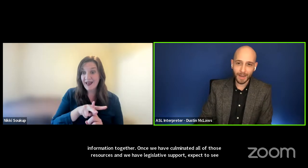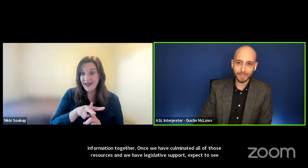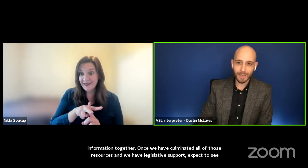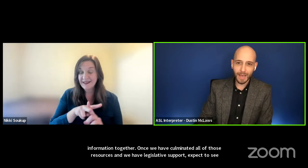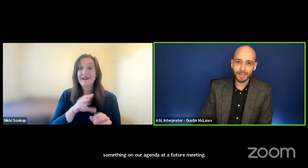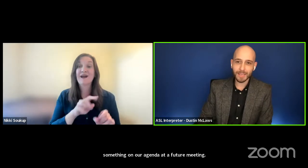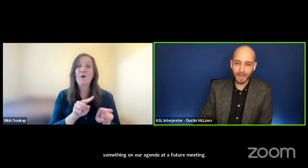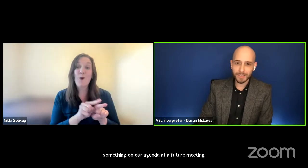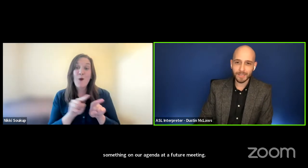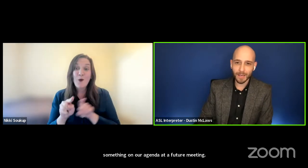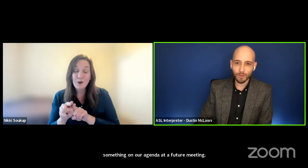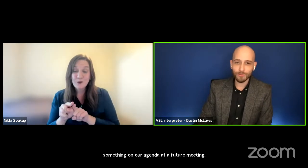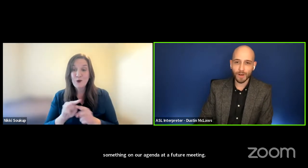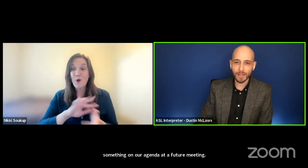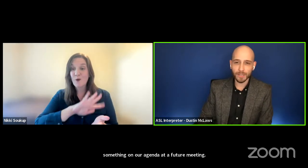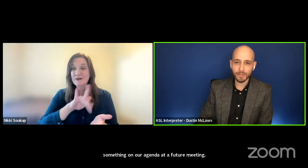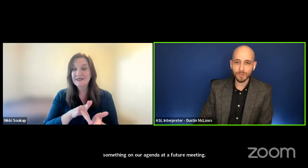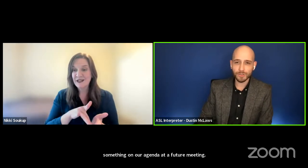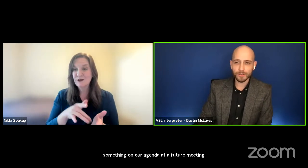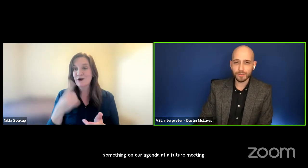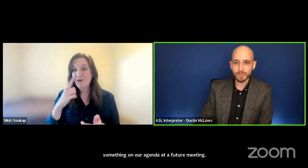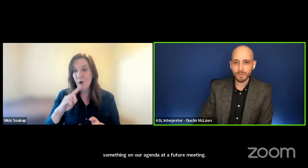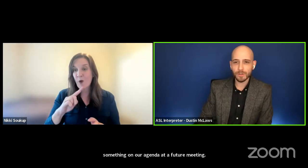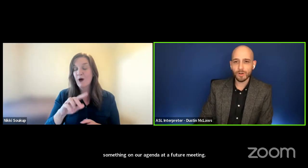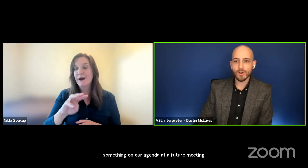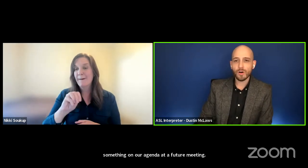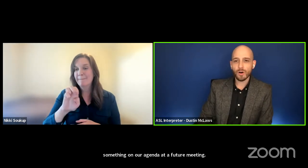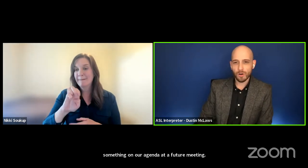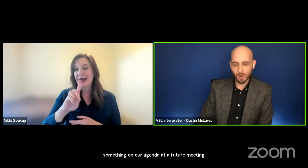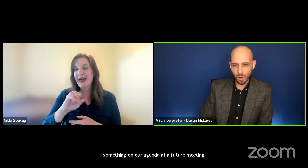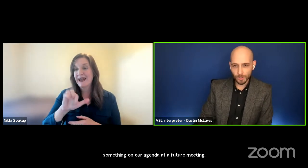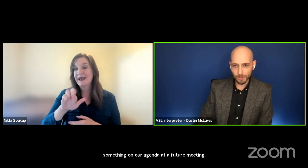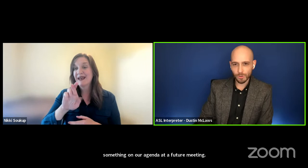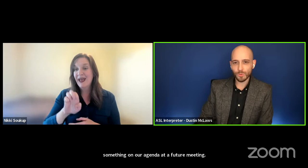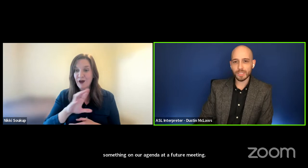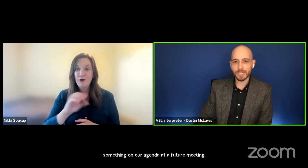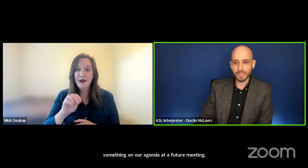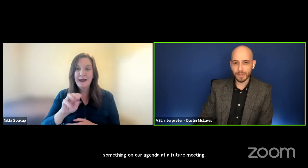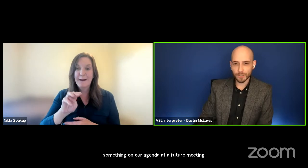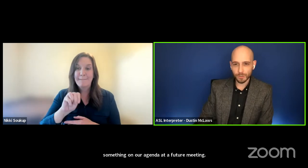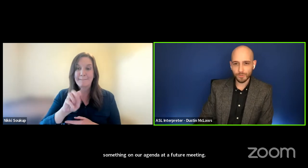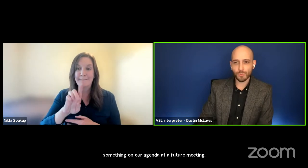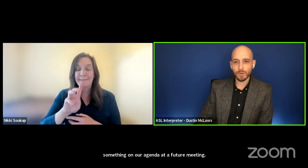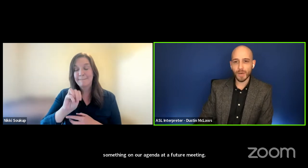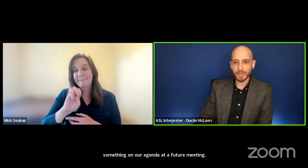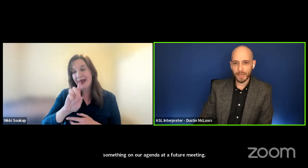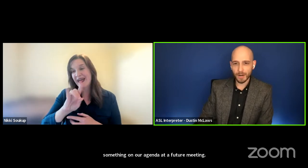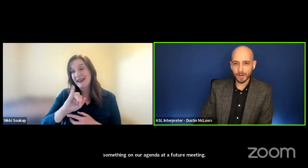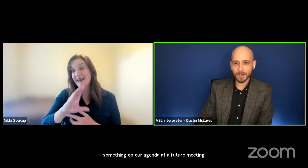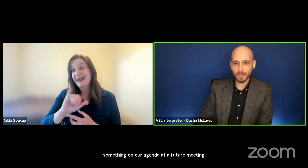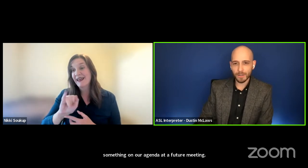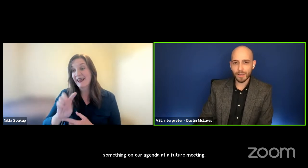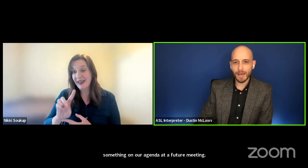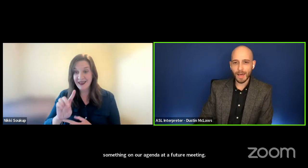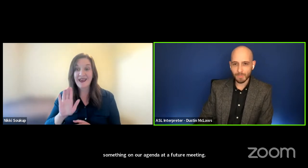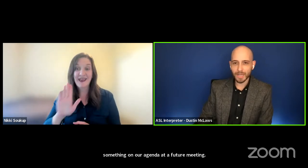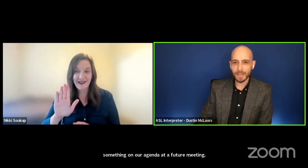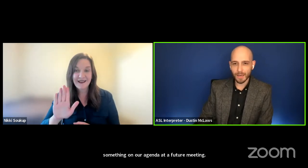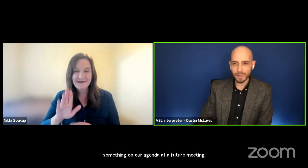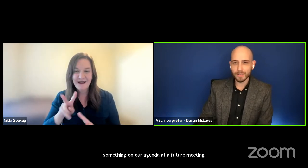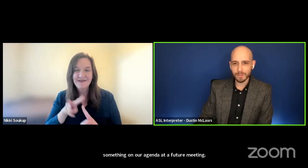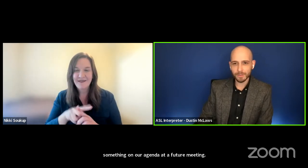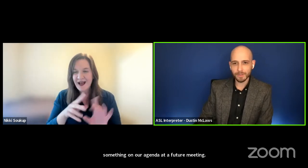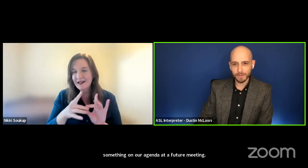Americans Act and the ACL filings. Also with the Centers for Medicare